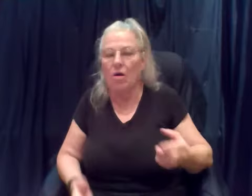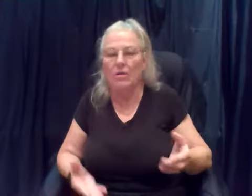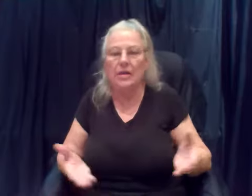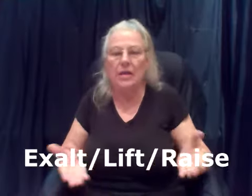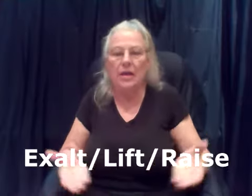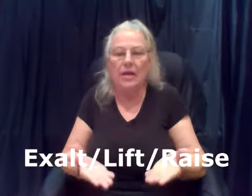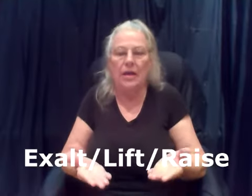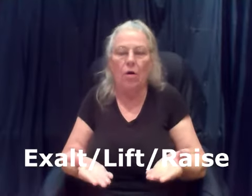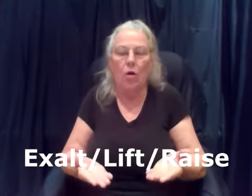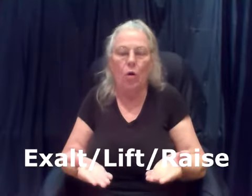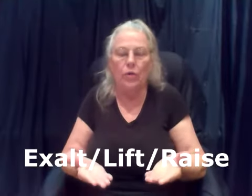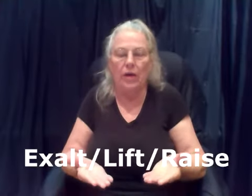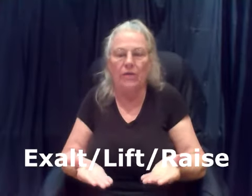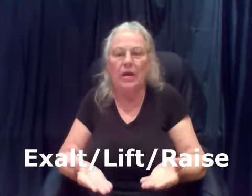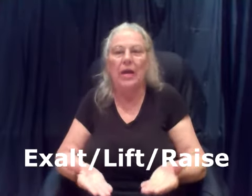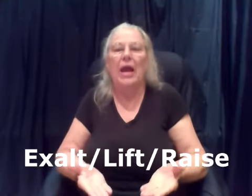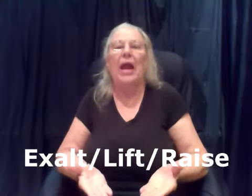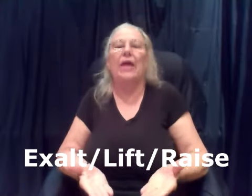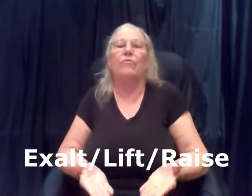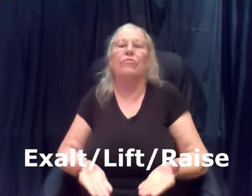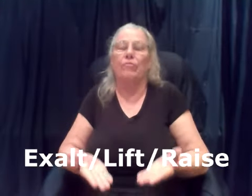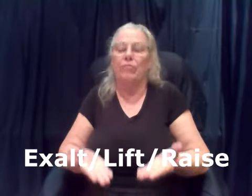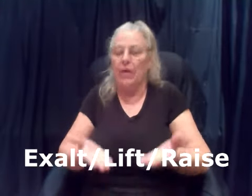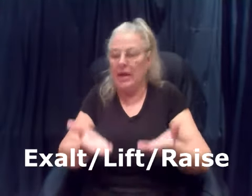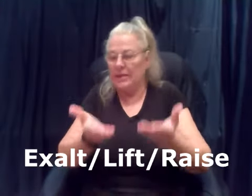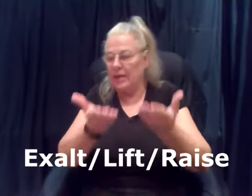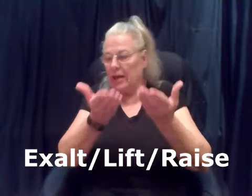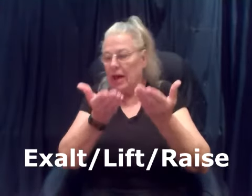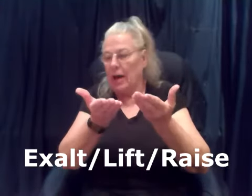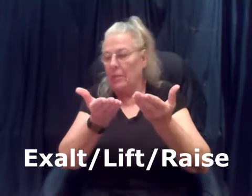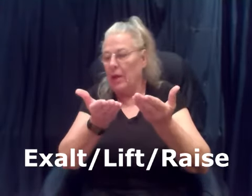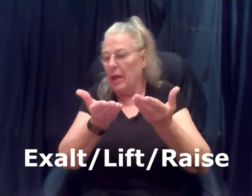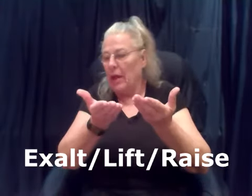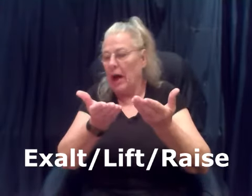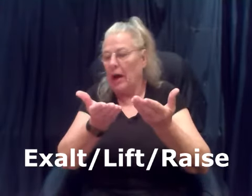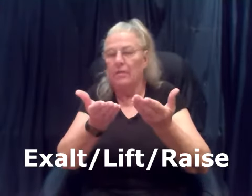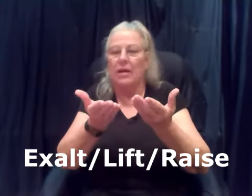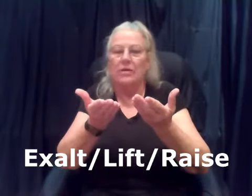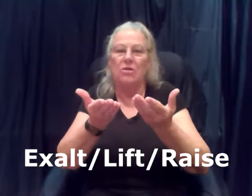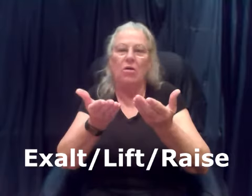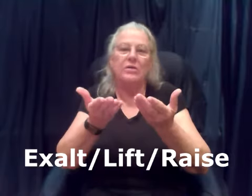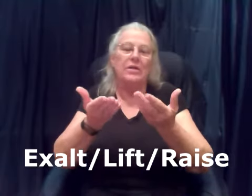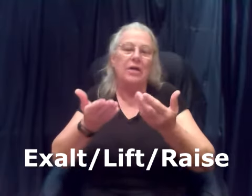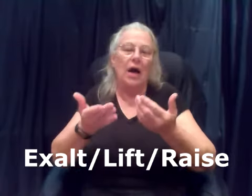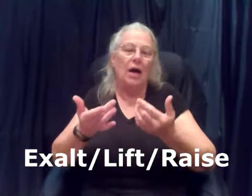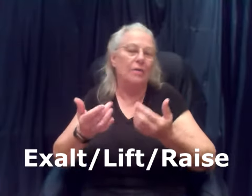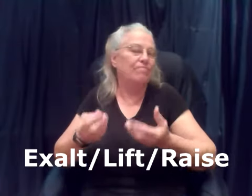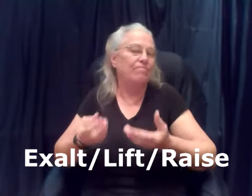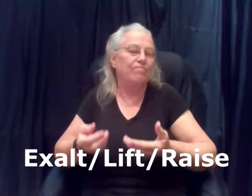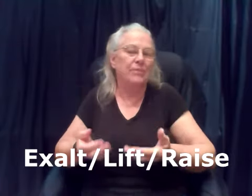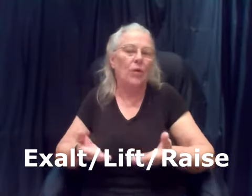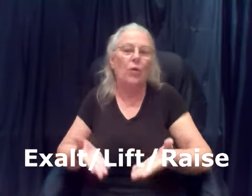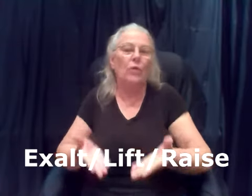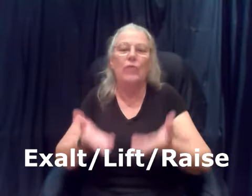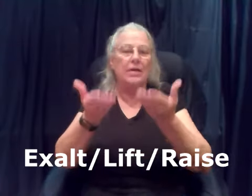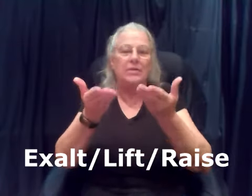Exalted, get a hold of it and raise it up. Exalted, raised